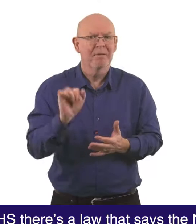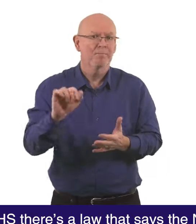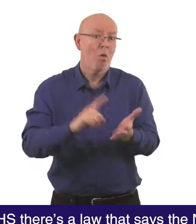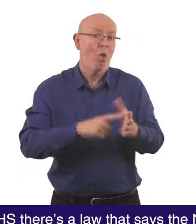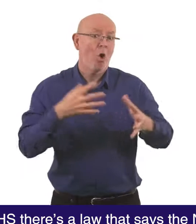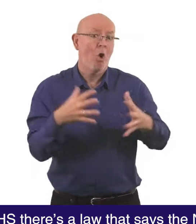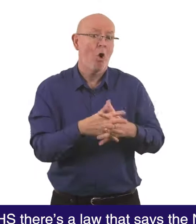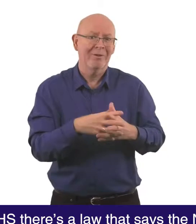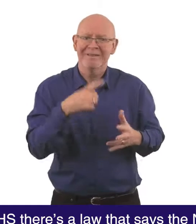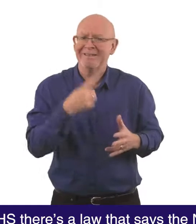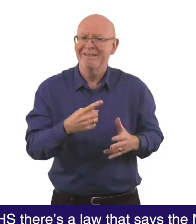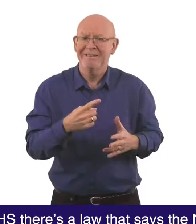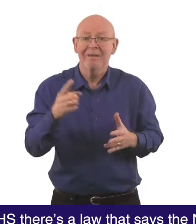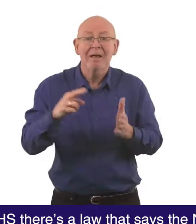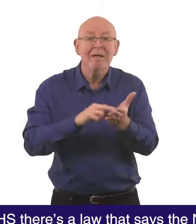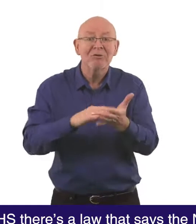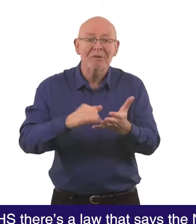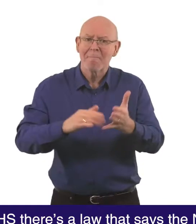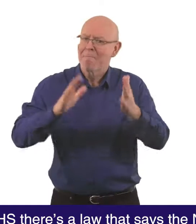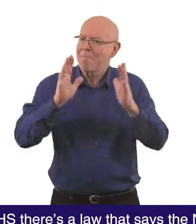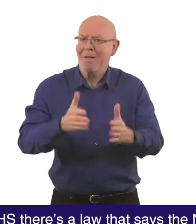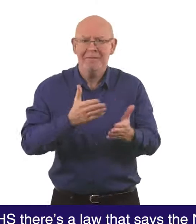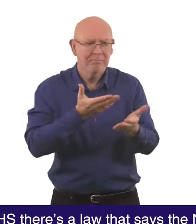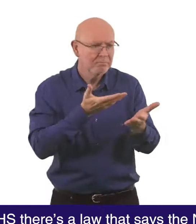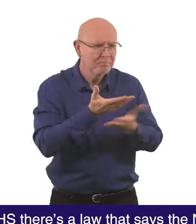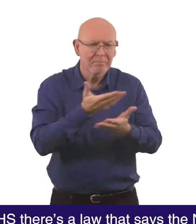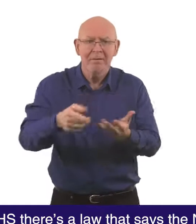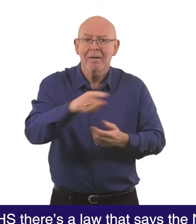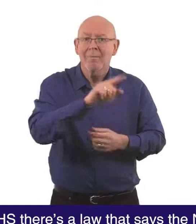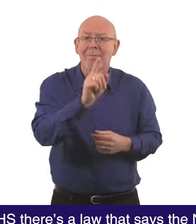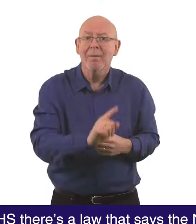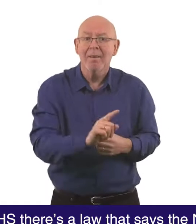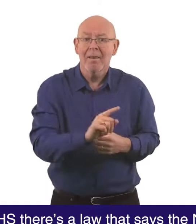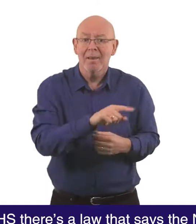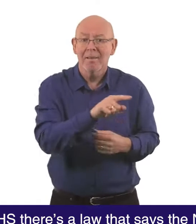the NHS has to consult the people who are affected by what they do.